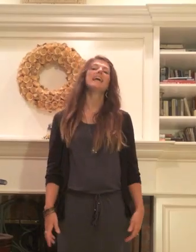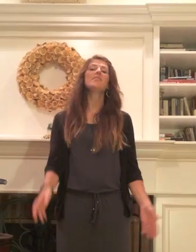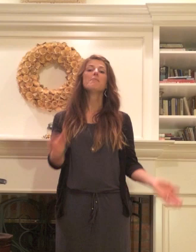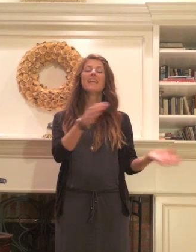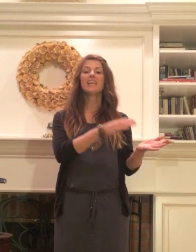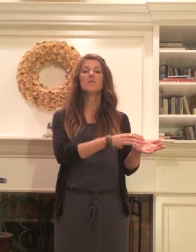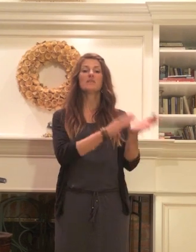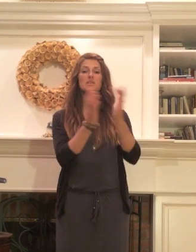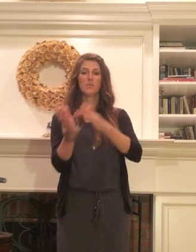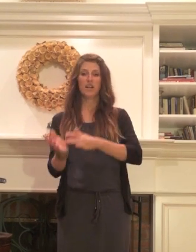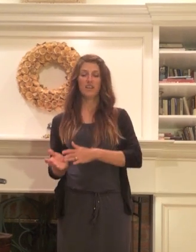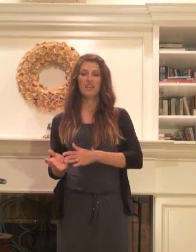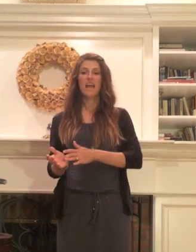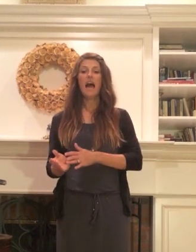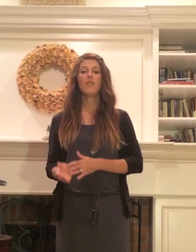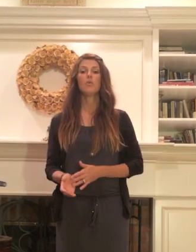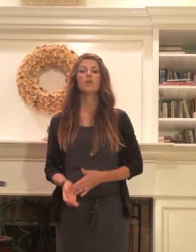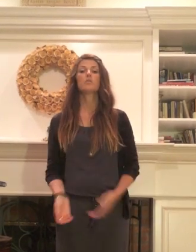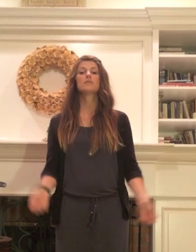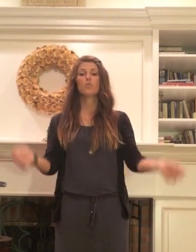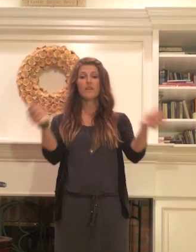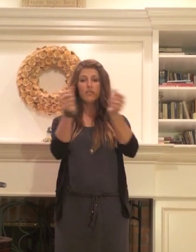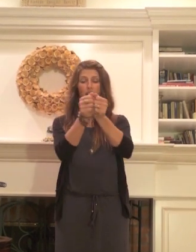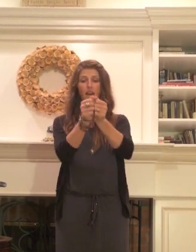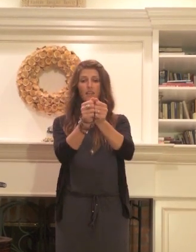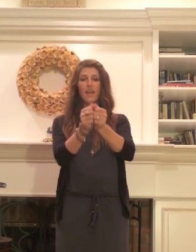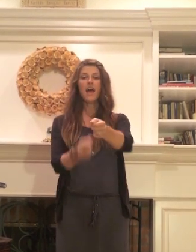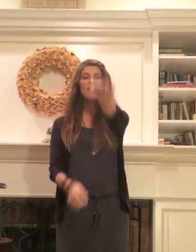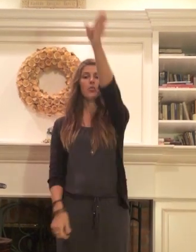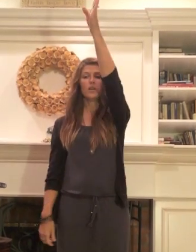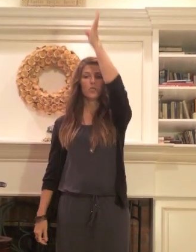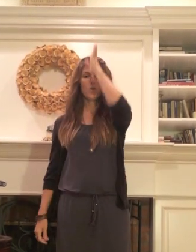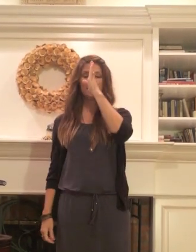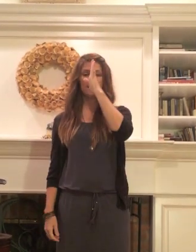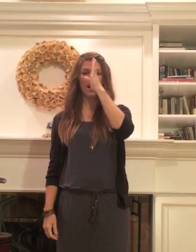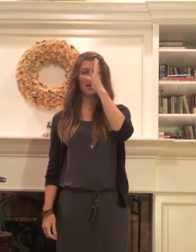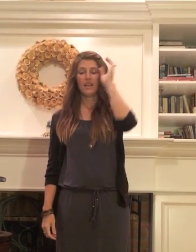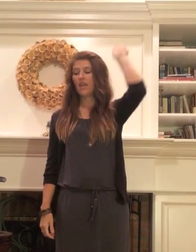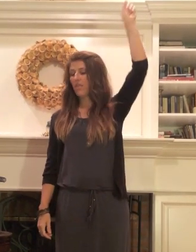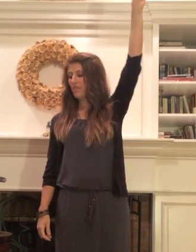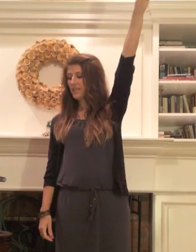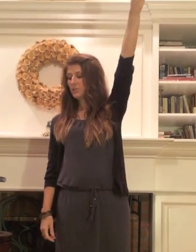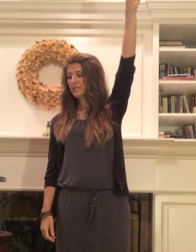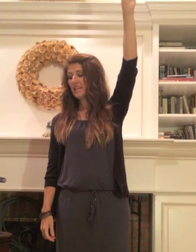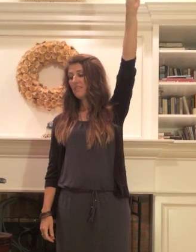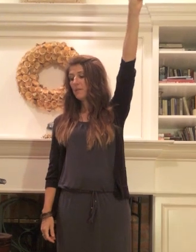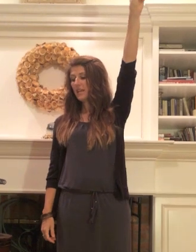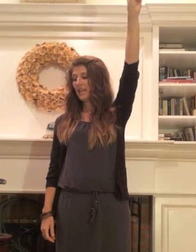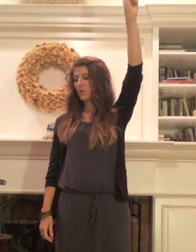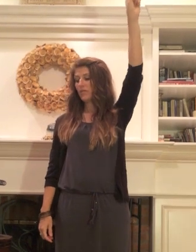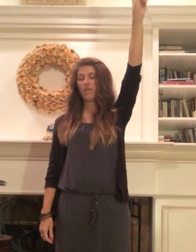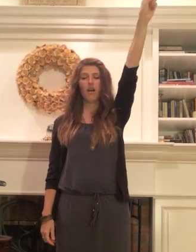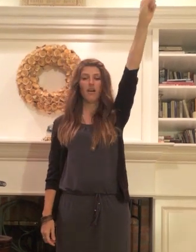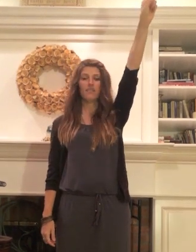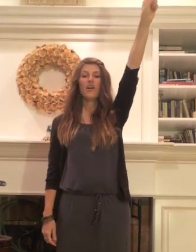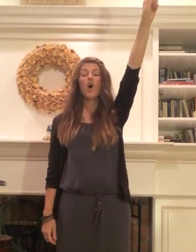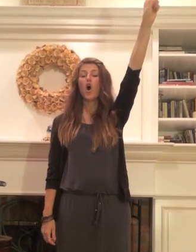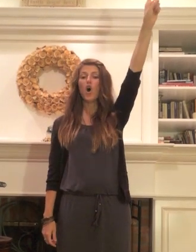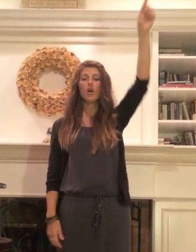In the beginning was the Word, and the Word was with God, and the Word was God. This was in the beginning with God. All